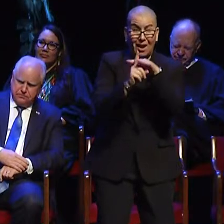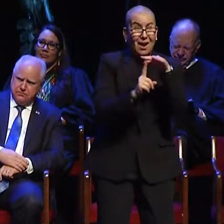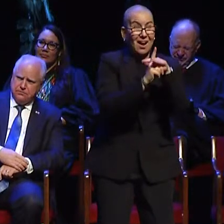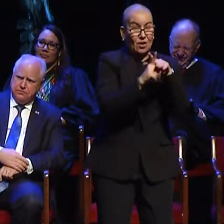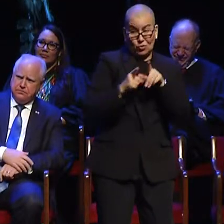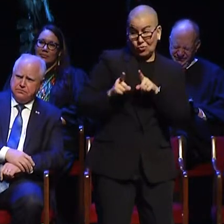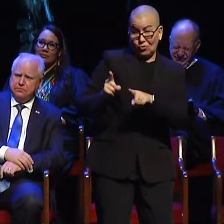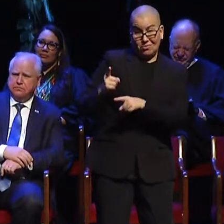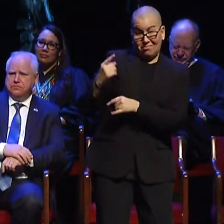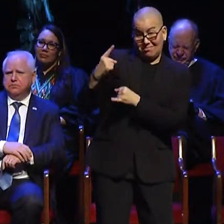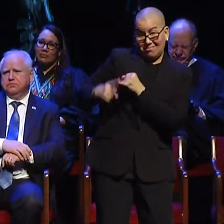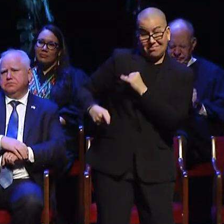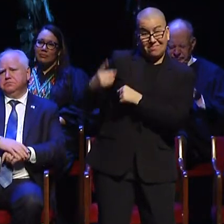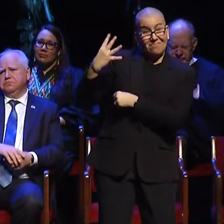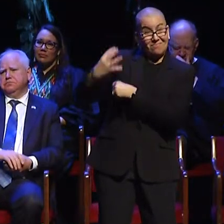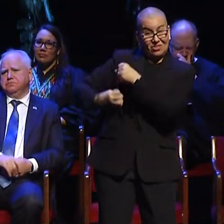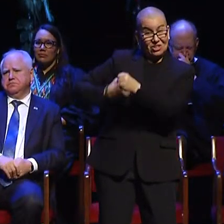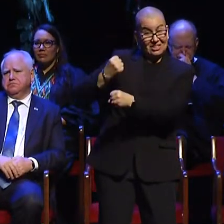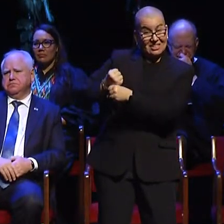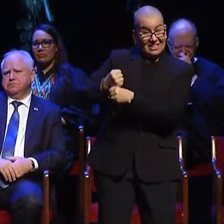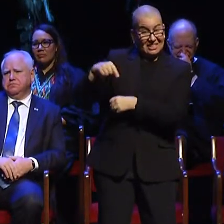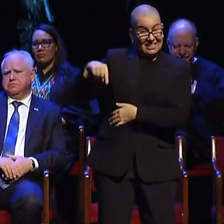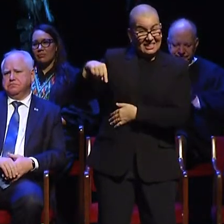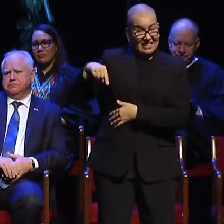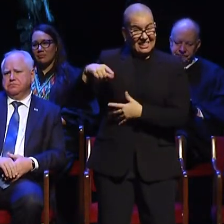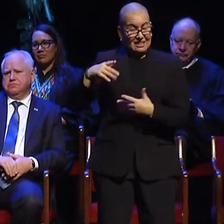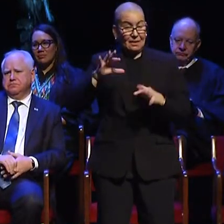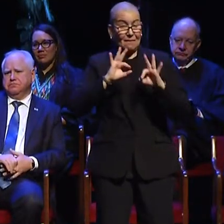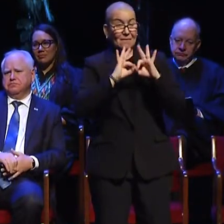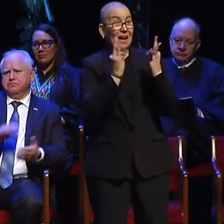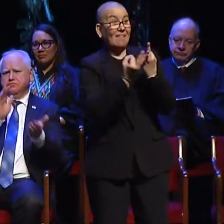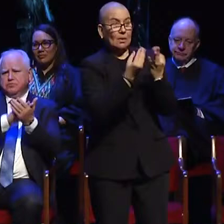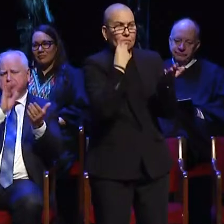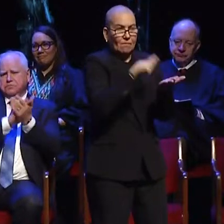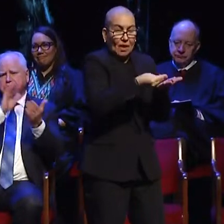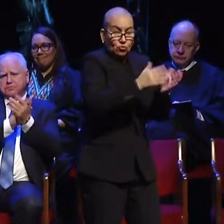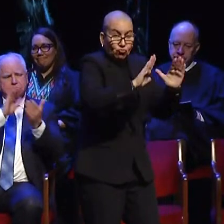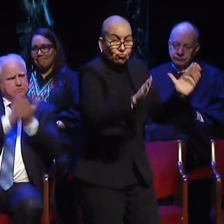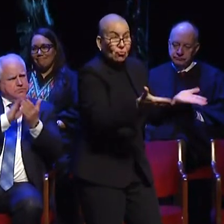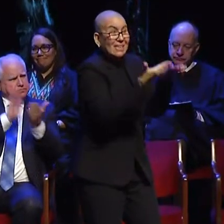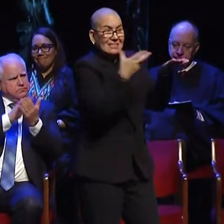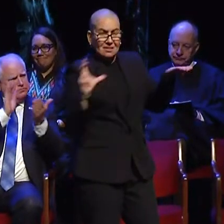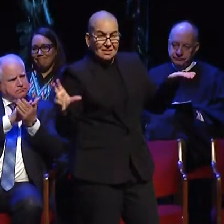cash assistance for working families for the first time in 33 years.